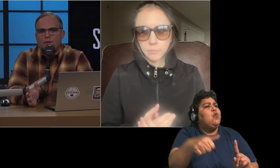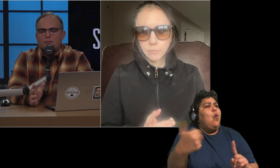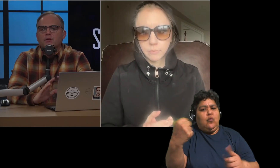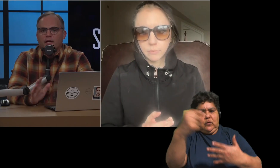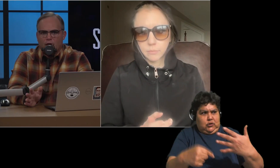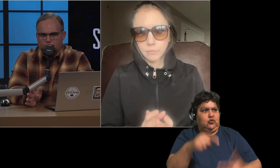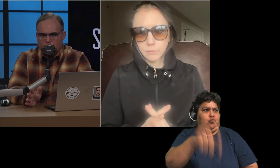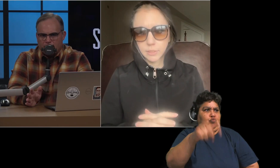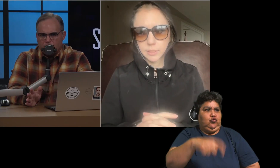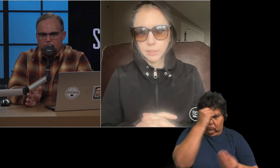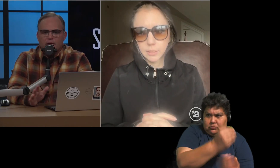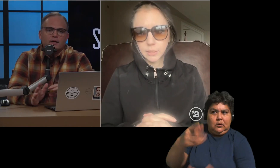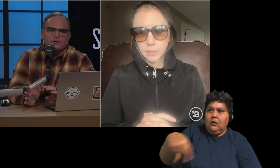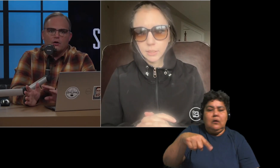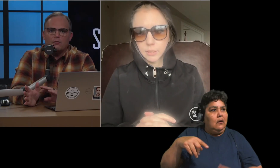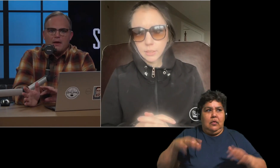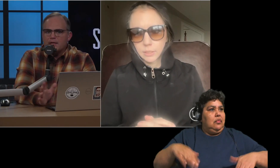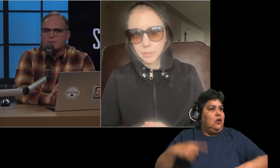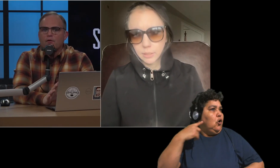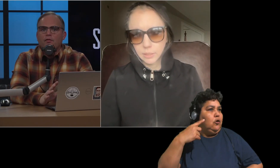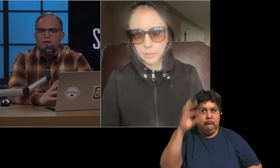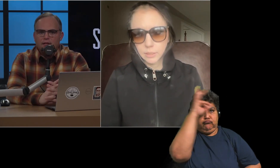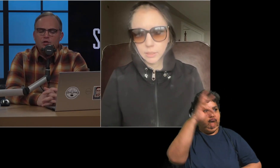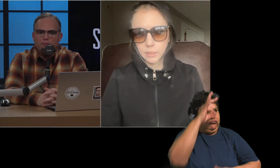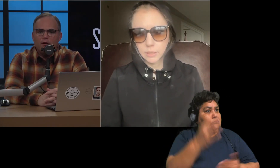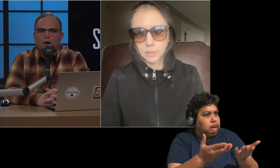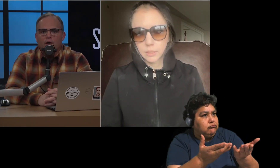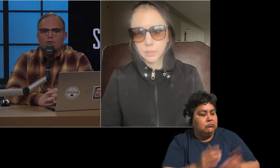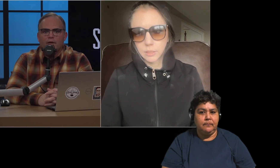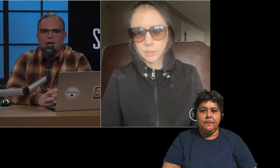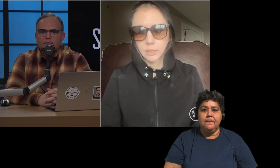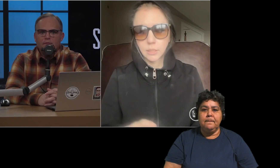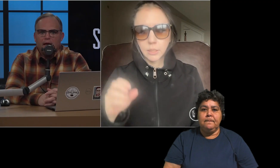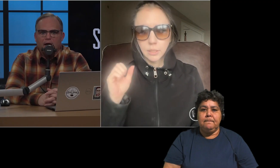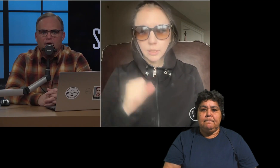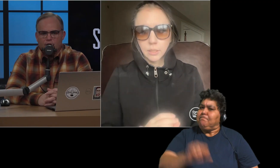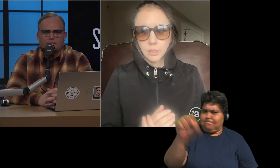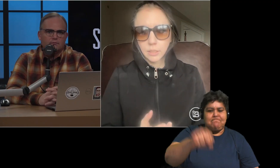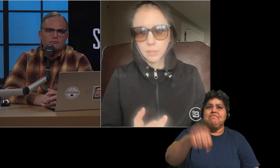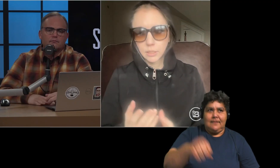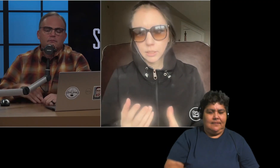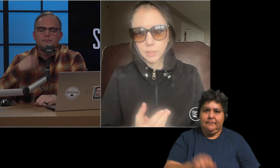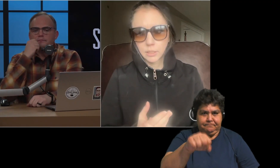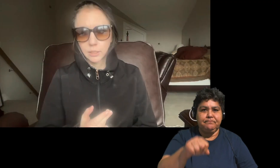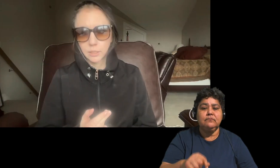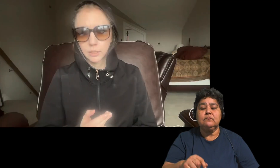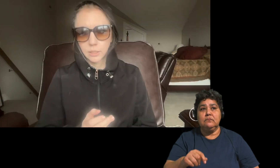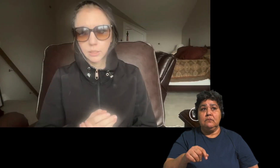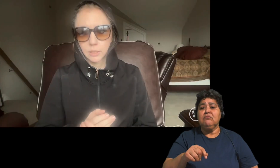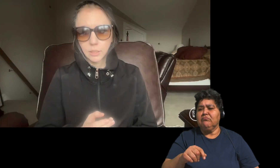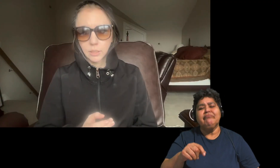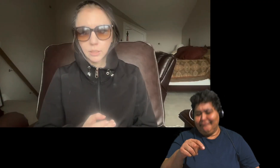everybody's heard about Politico, for example, but so maybe some other things that they should be aware of that they have not heard yet.